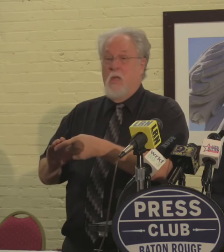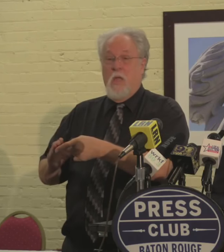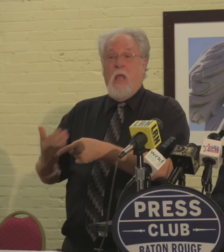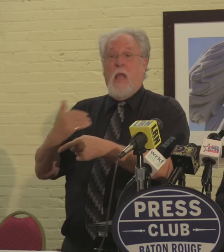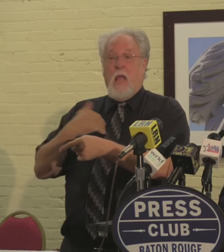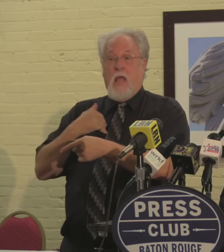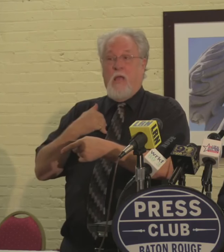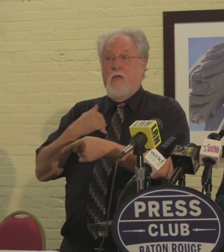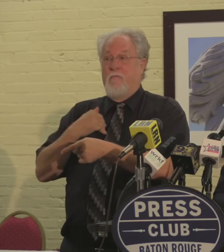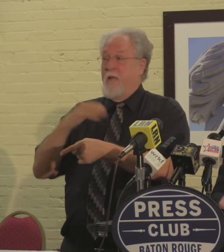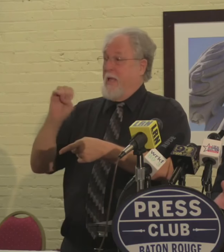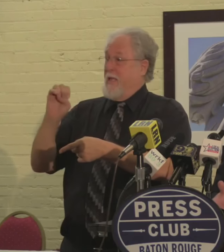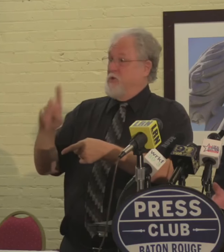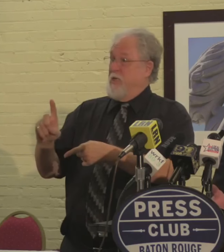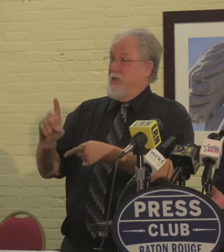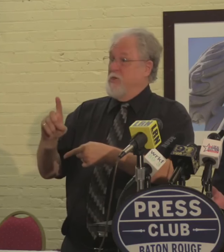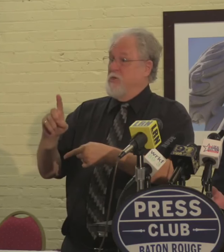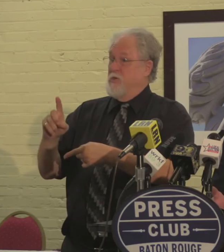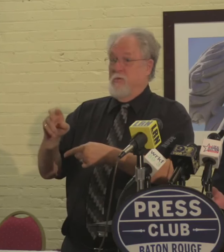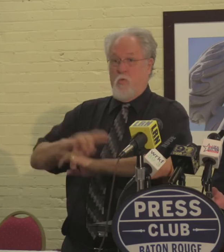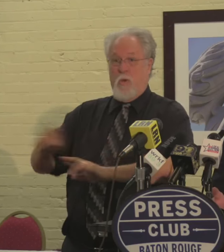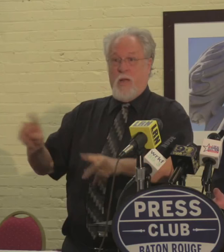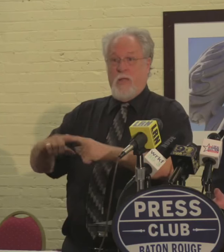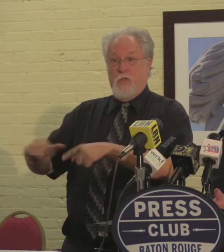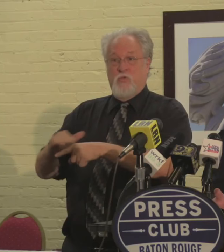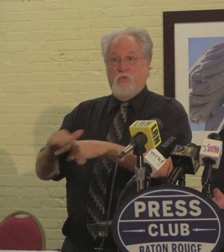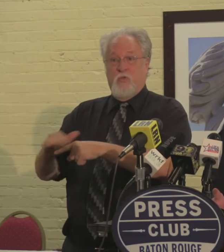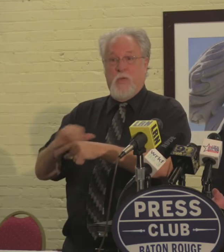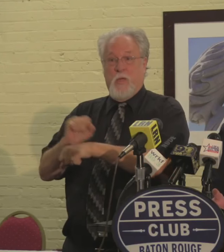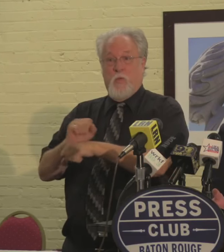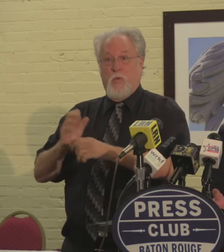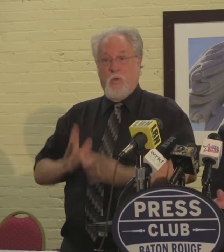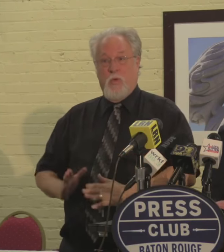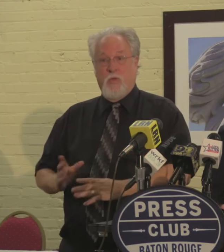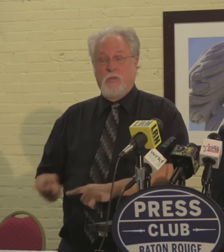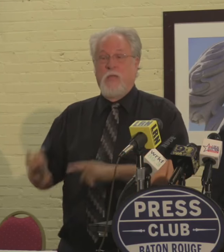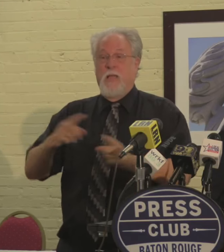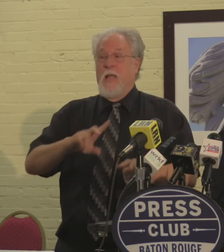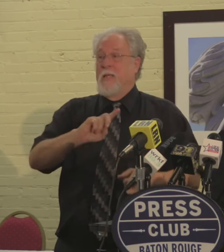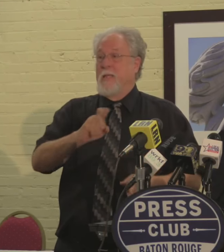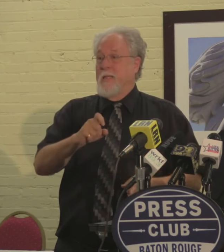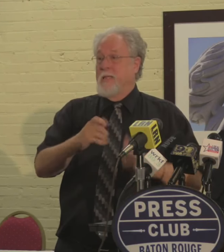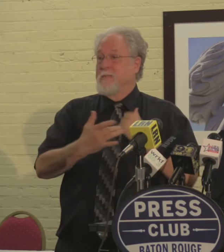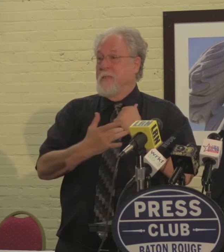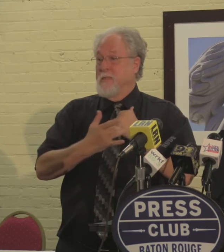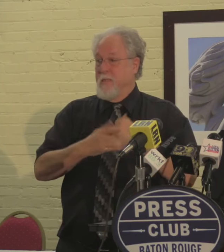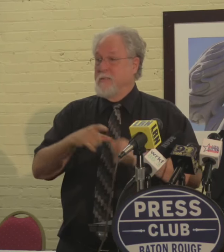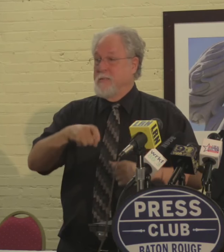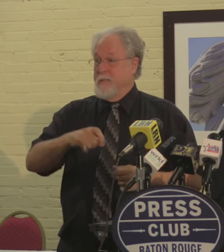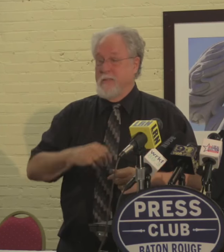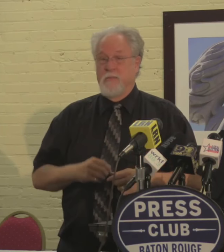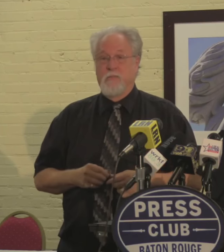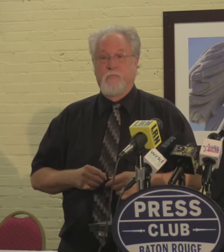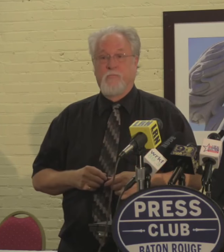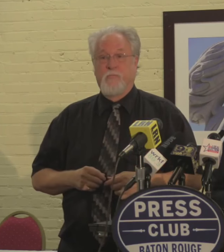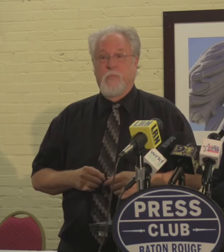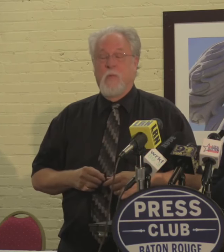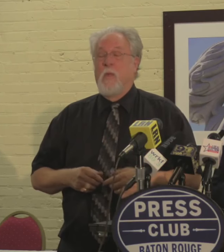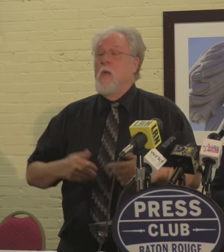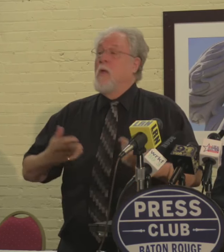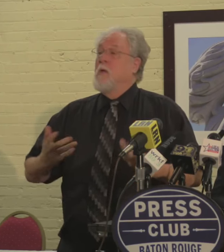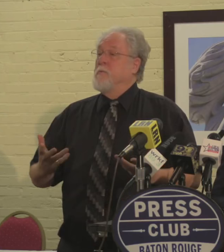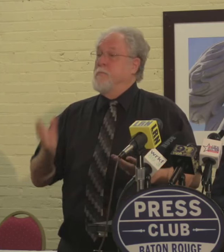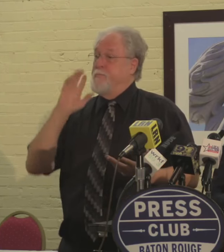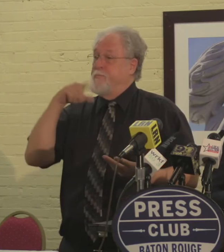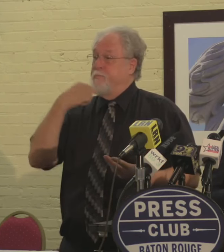have the education in place to train the workforce that DXC Technologies is going to rely upon. And I will